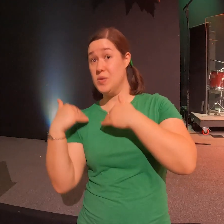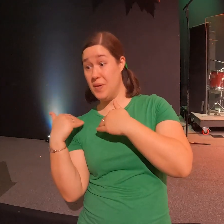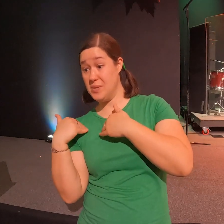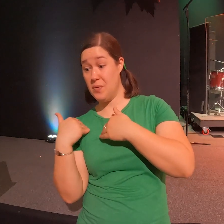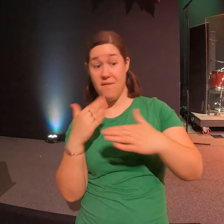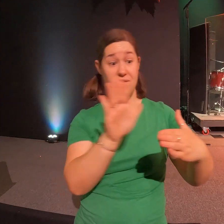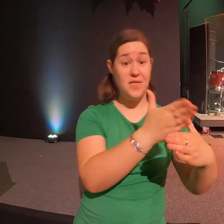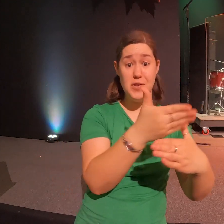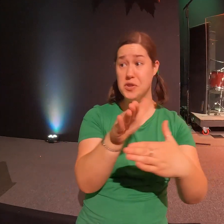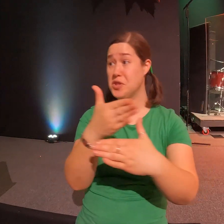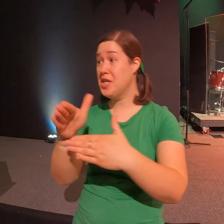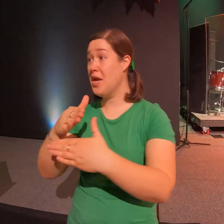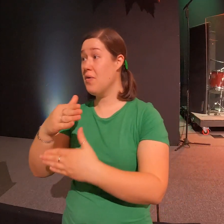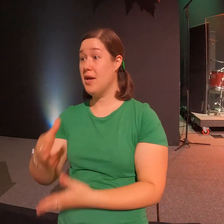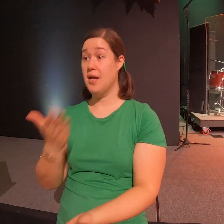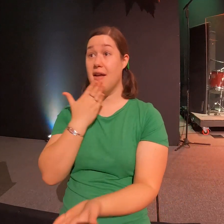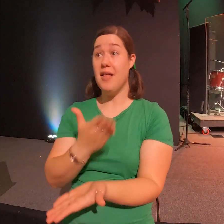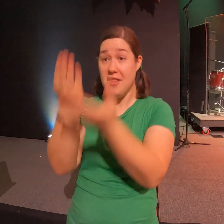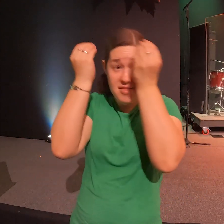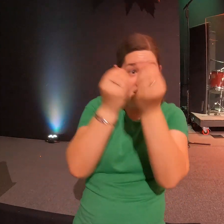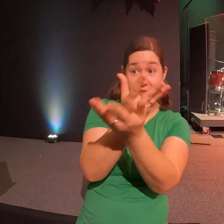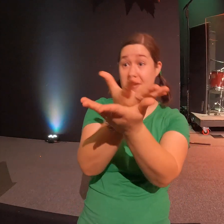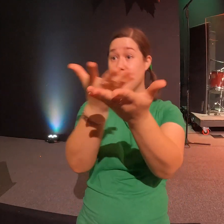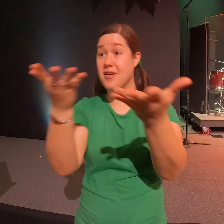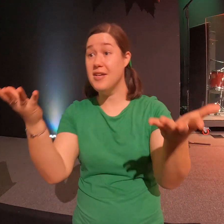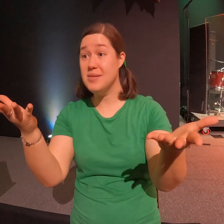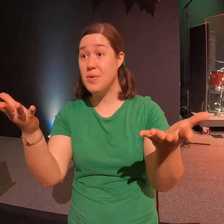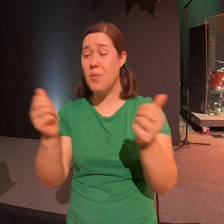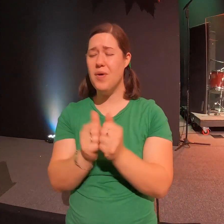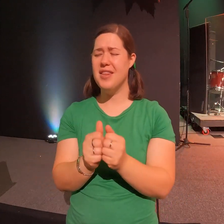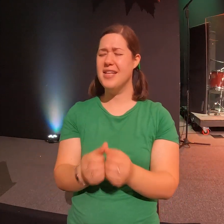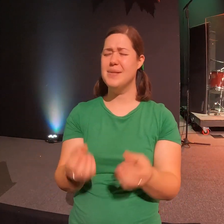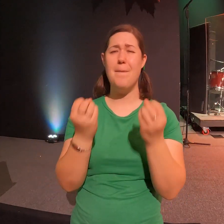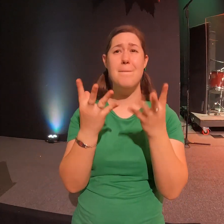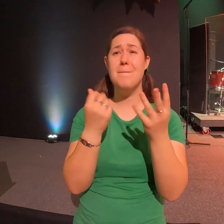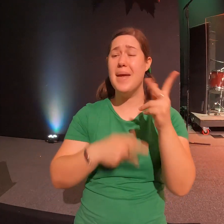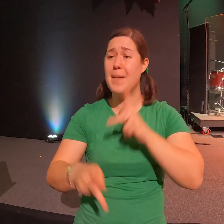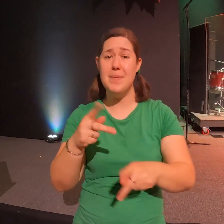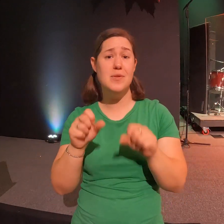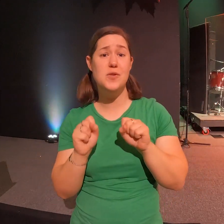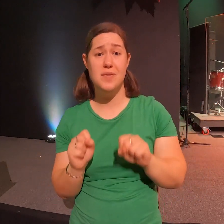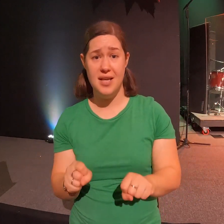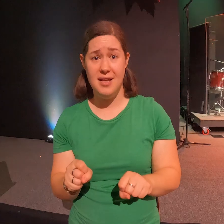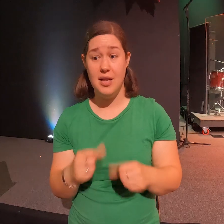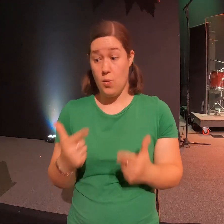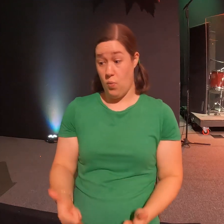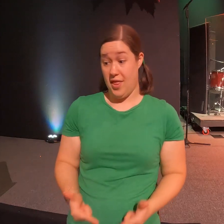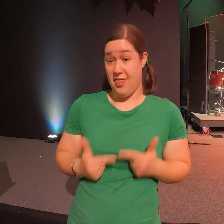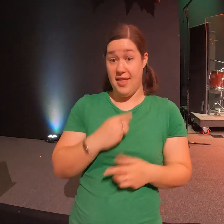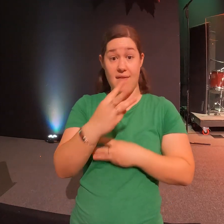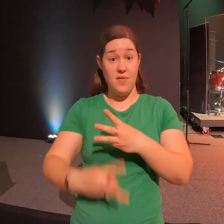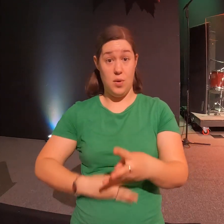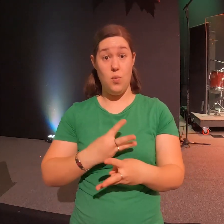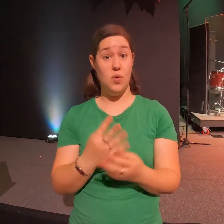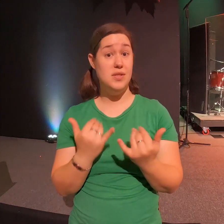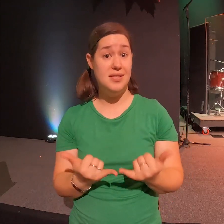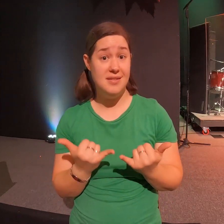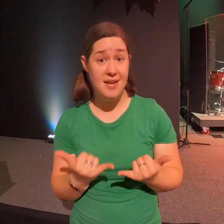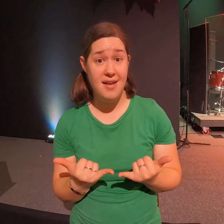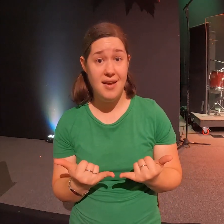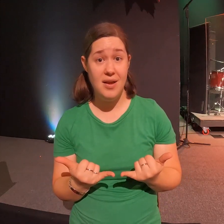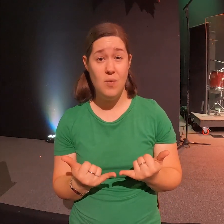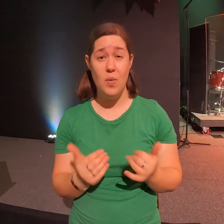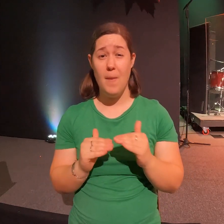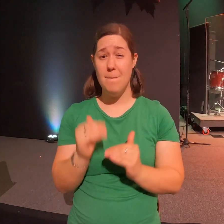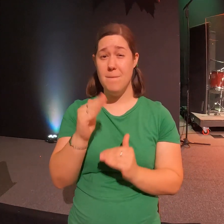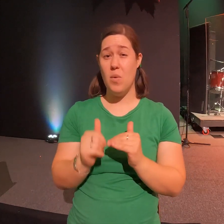possibly can who do not know who Jesus Christ is. And we live in a world today where more than 50% of the people we are surrounded by, they